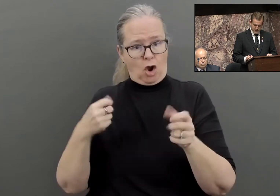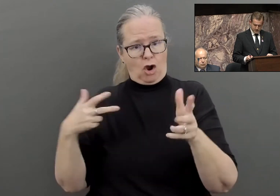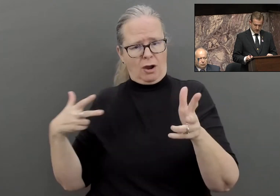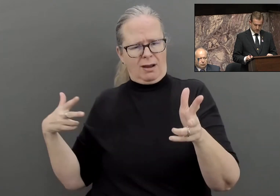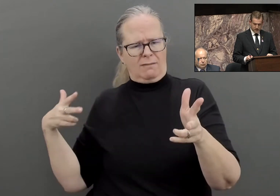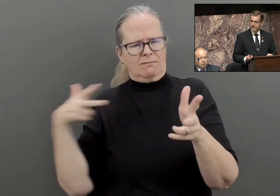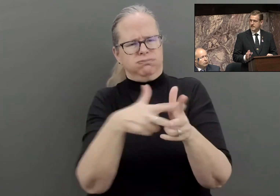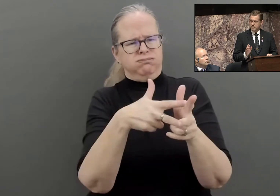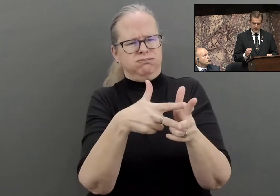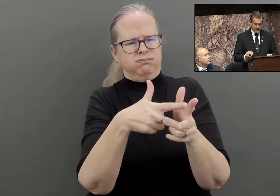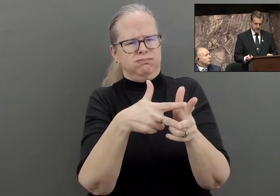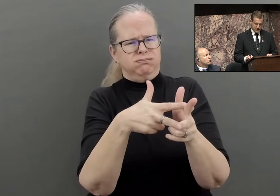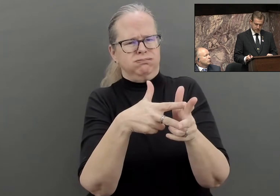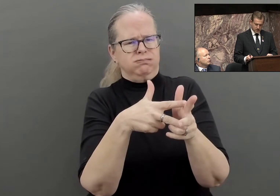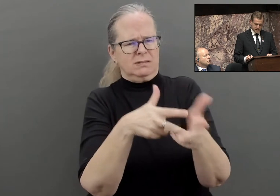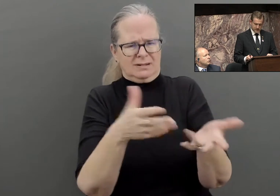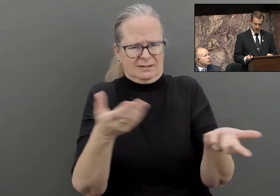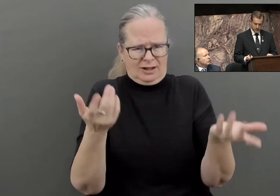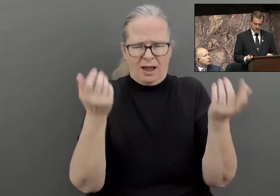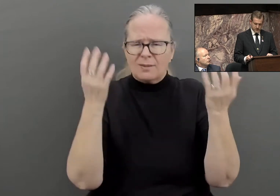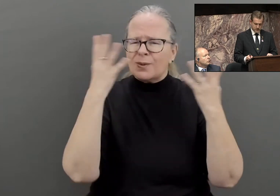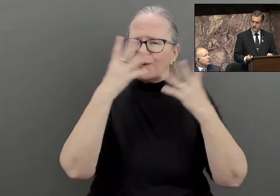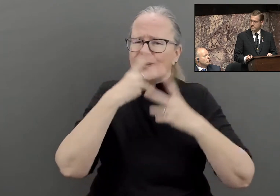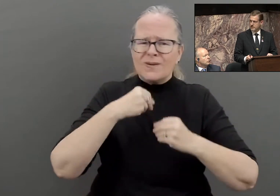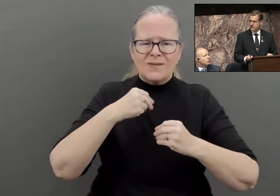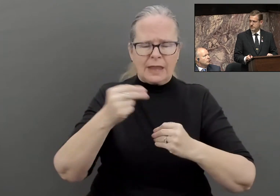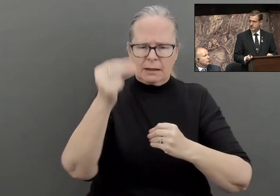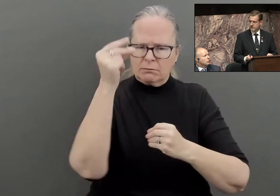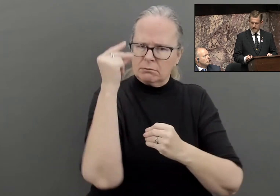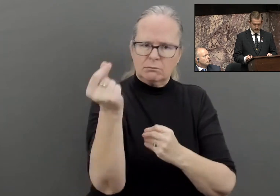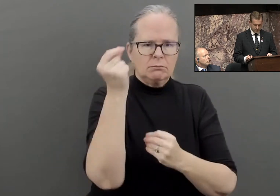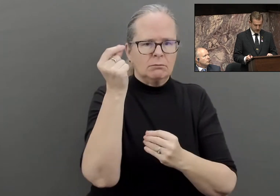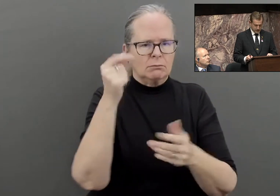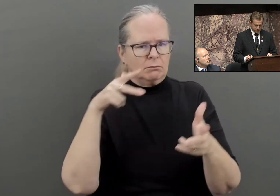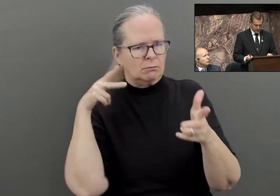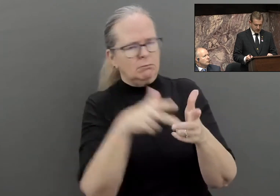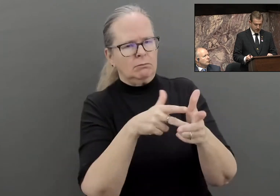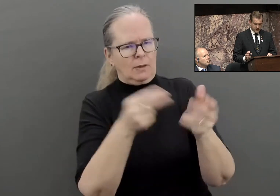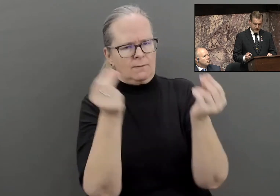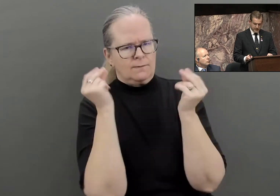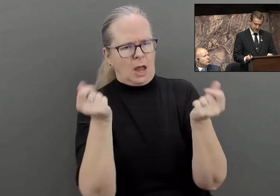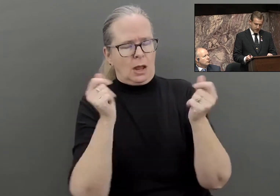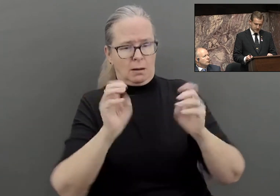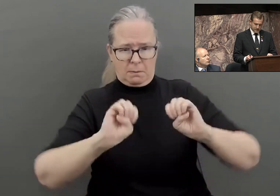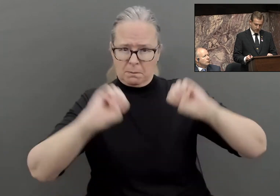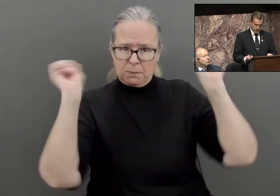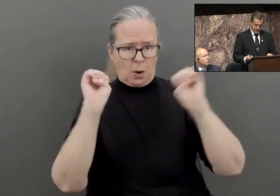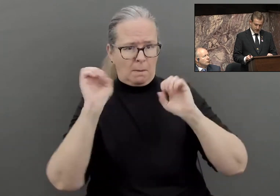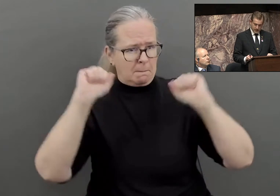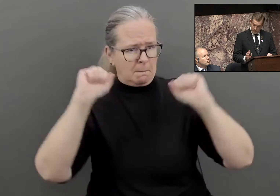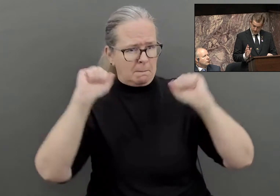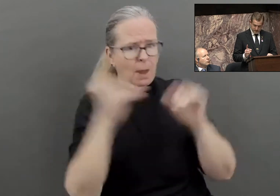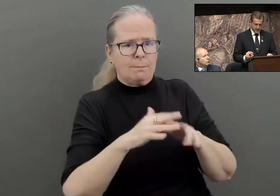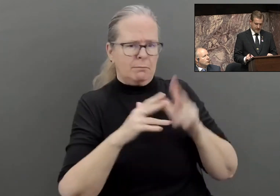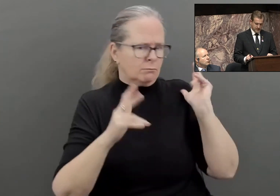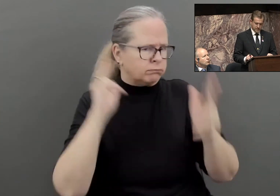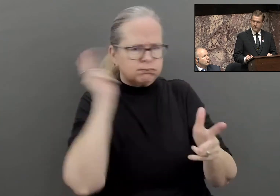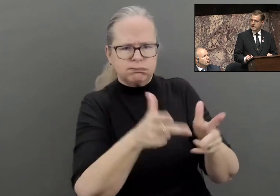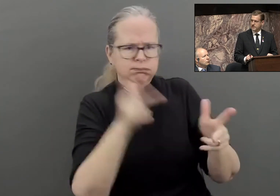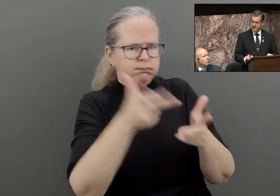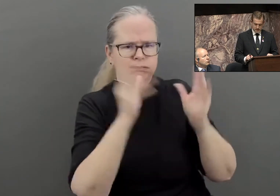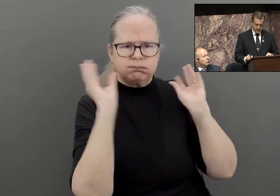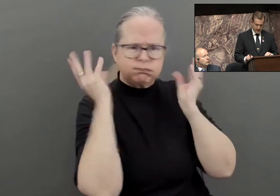to assist, but it was the immediate response of our emergency services that truly stood out. I immediately called 911, and I must say,